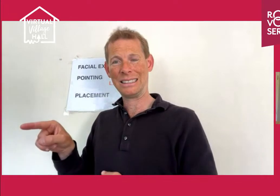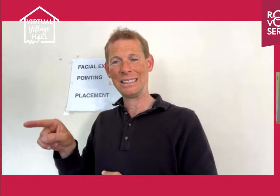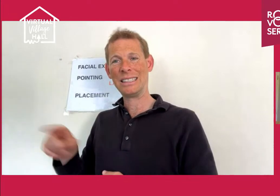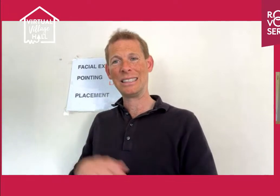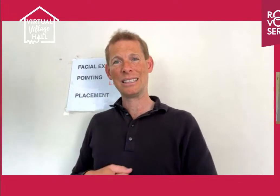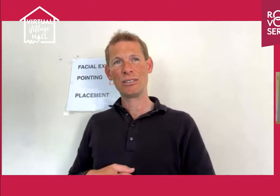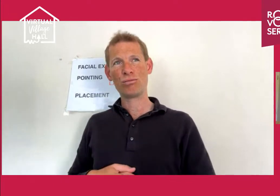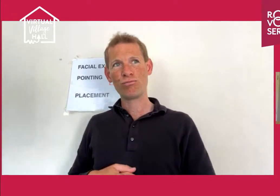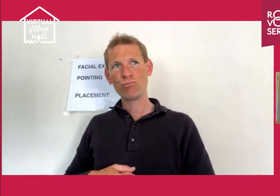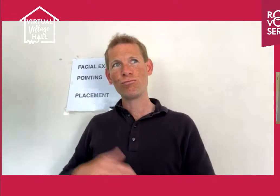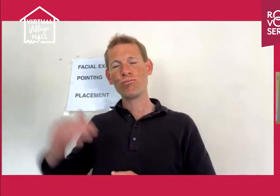Kate, my daughter,